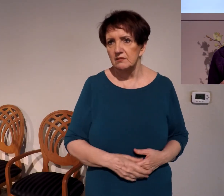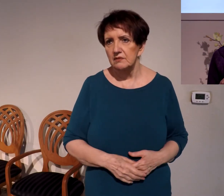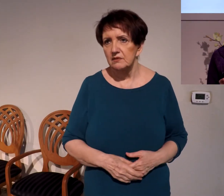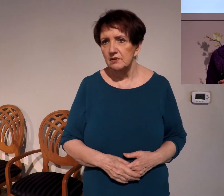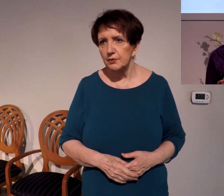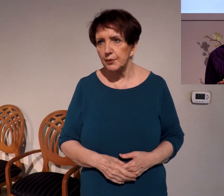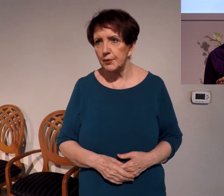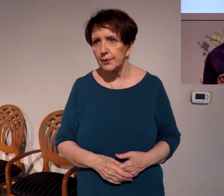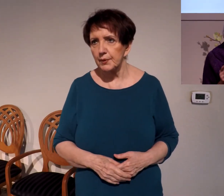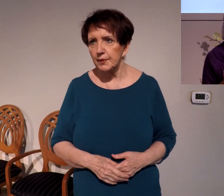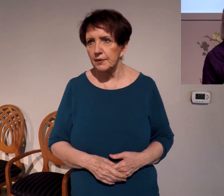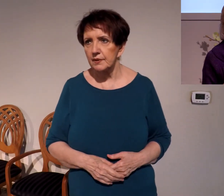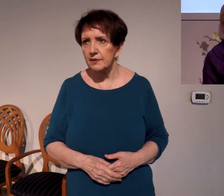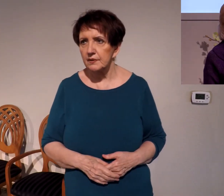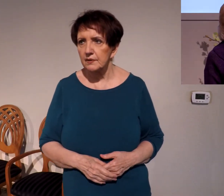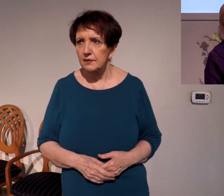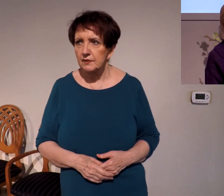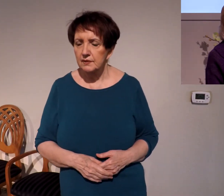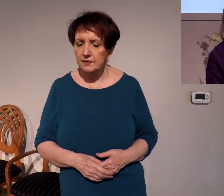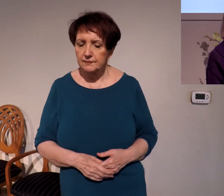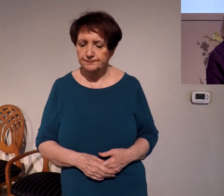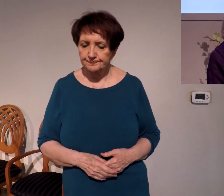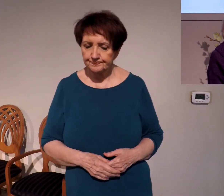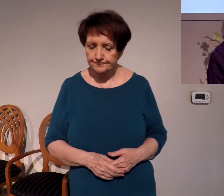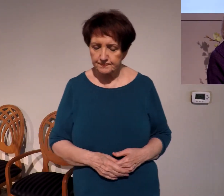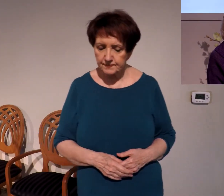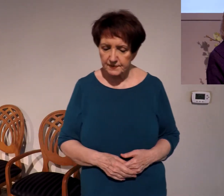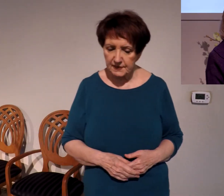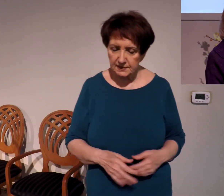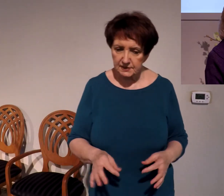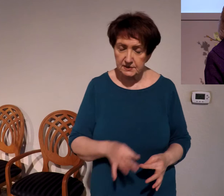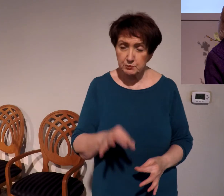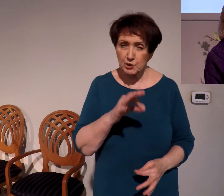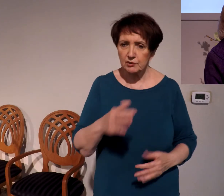of ourselves. Do you see? This is a spiritual giving.